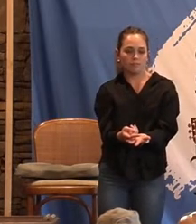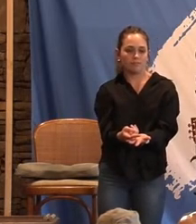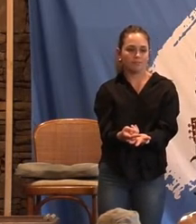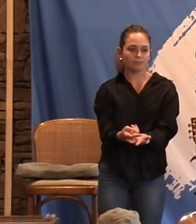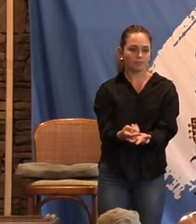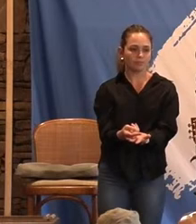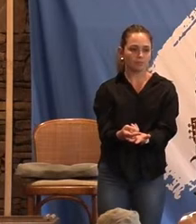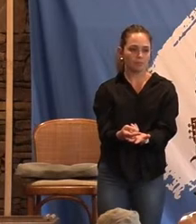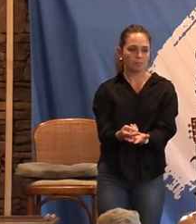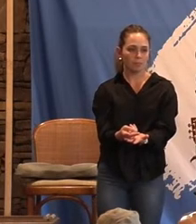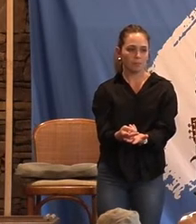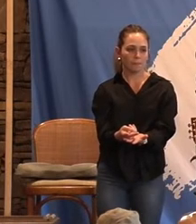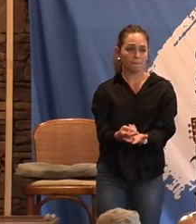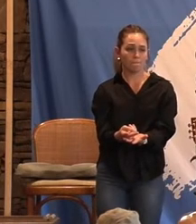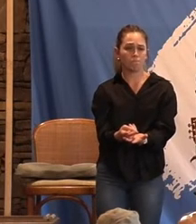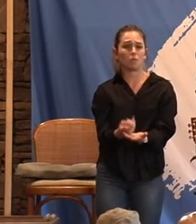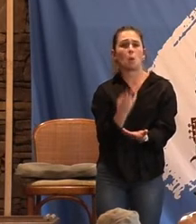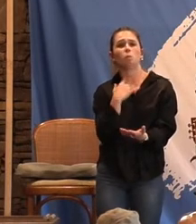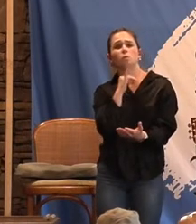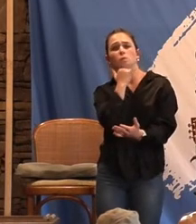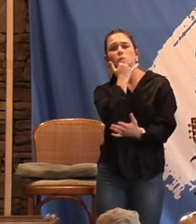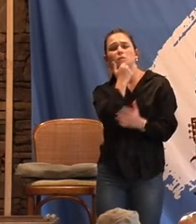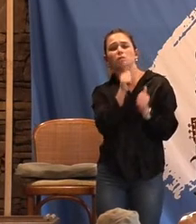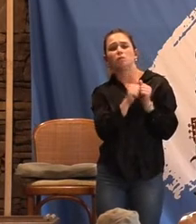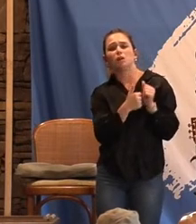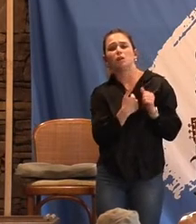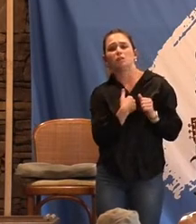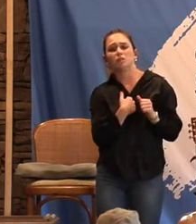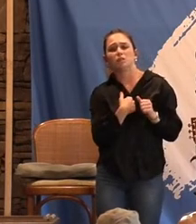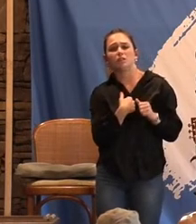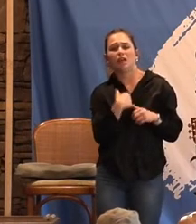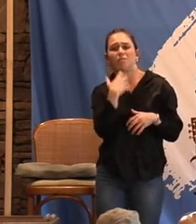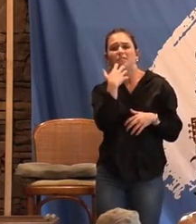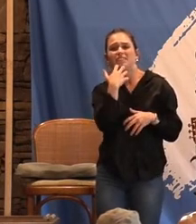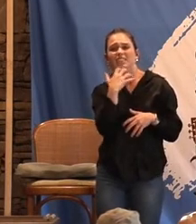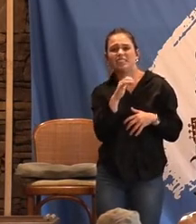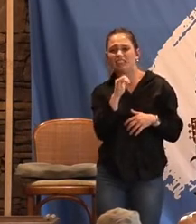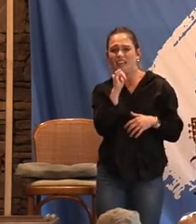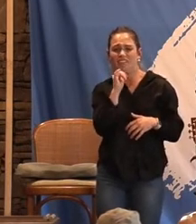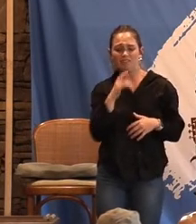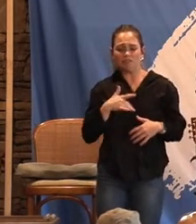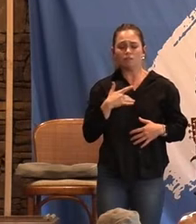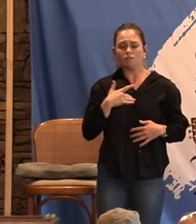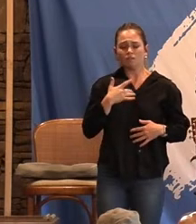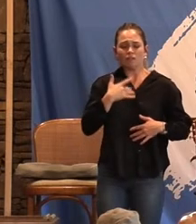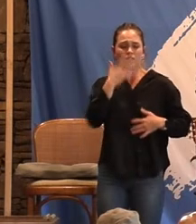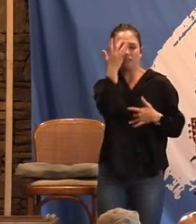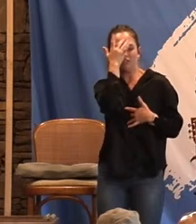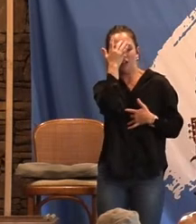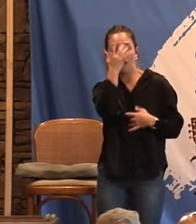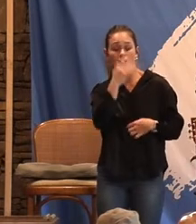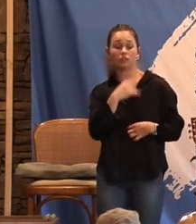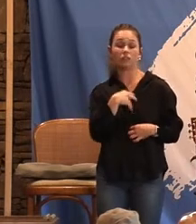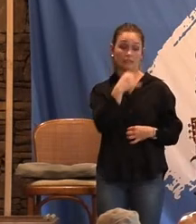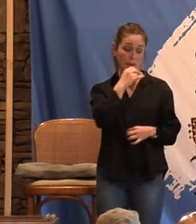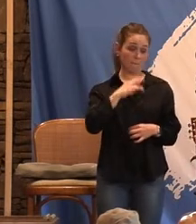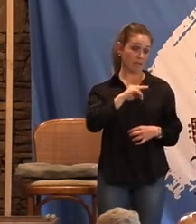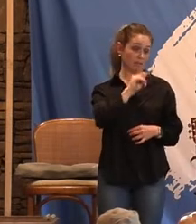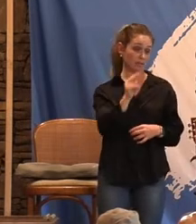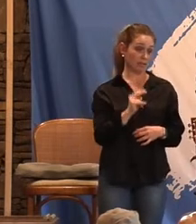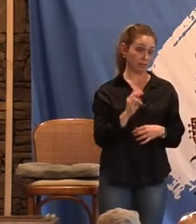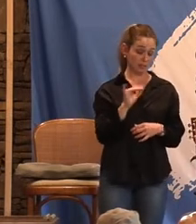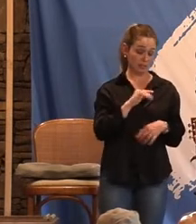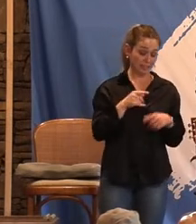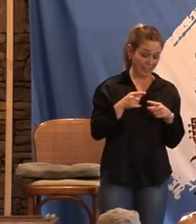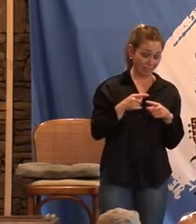side. Oh, what's wrong with me? I'm hot. I'm feeling sick. Now, Miss Nana took that same